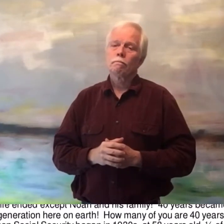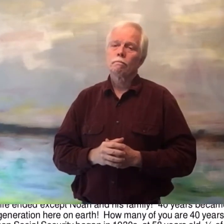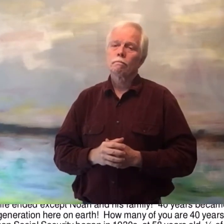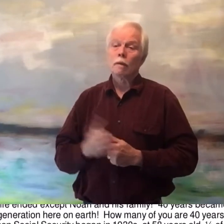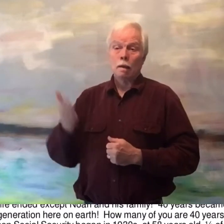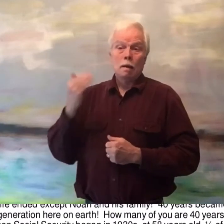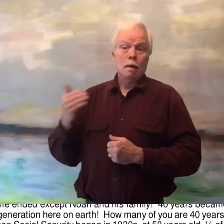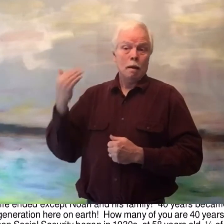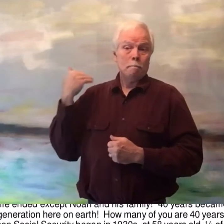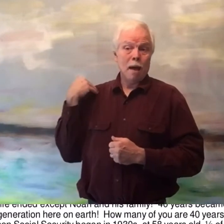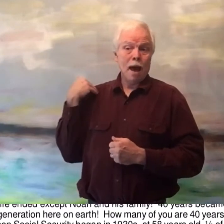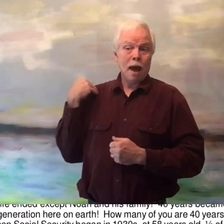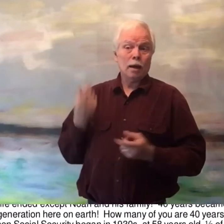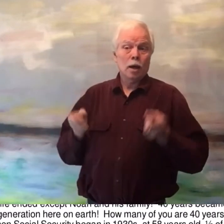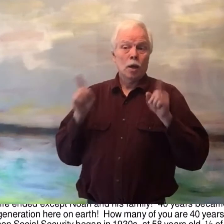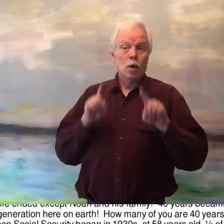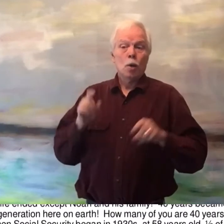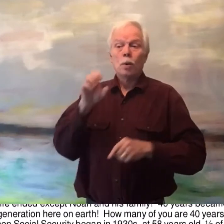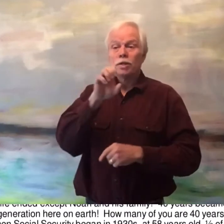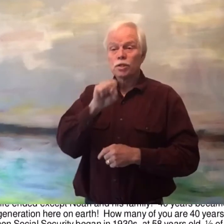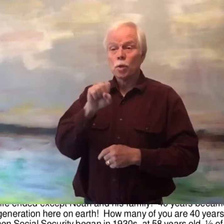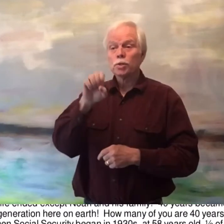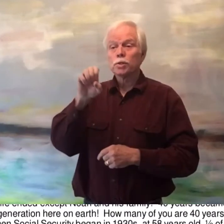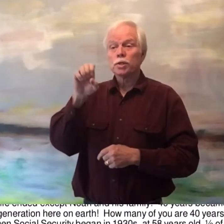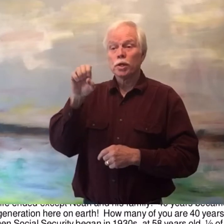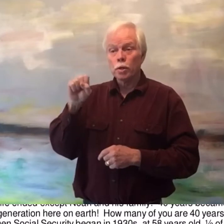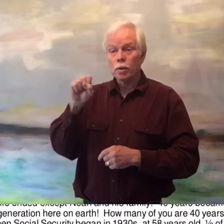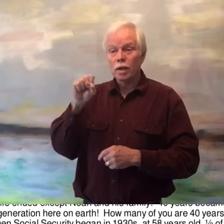Back when Social Security